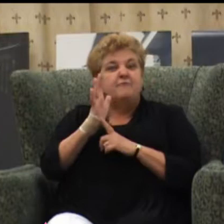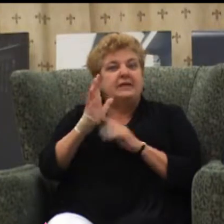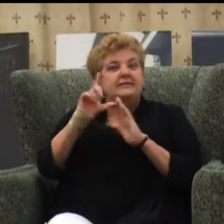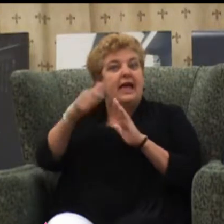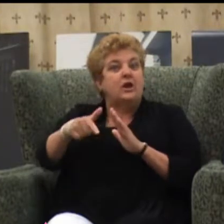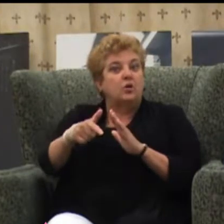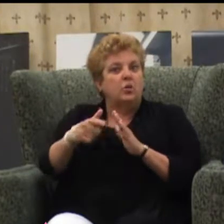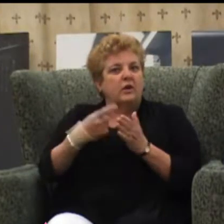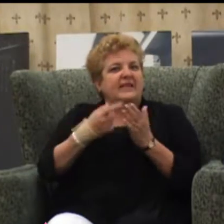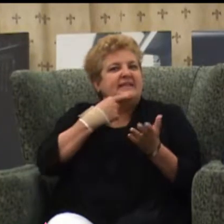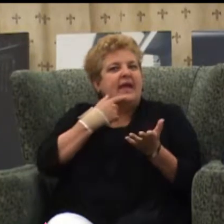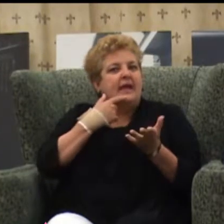winners.